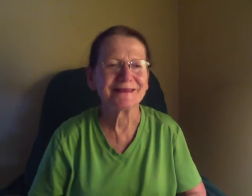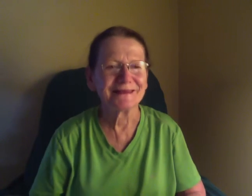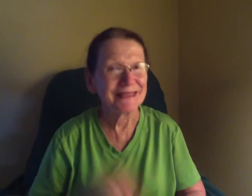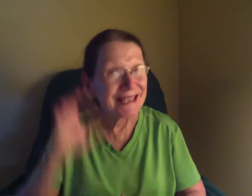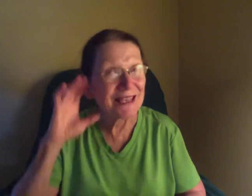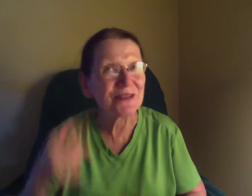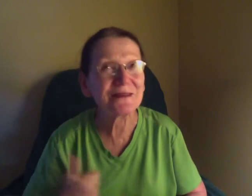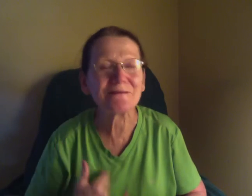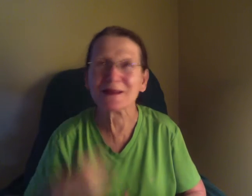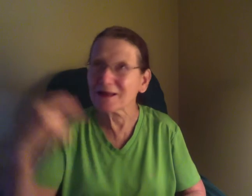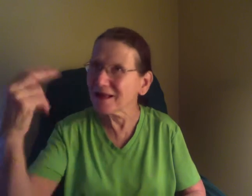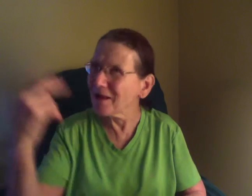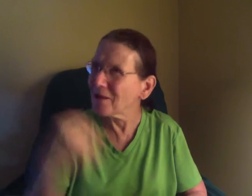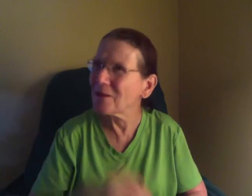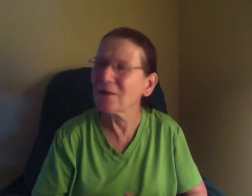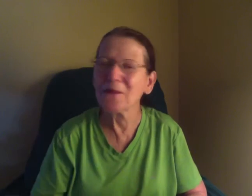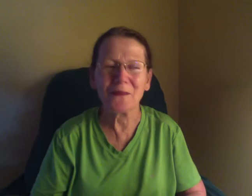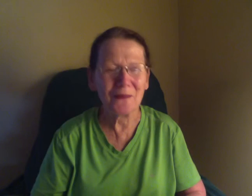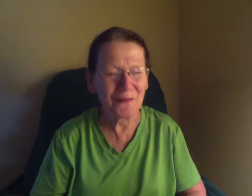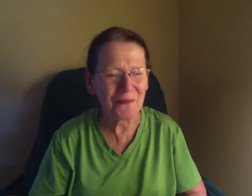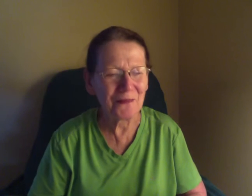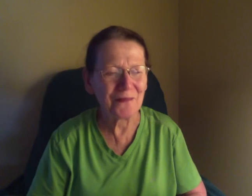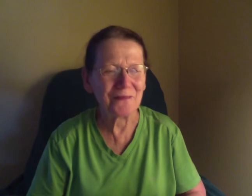Here we go. Here we go.